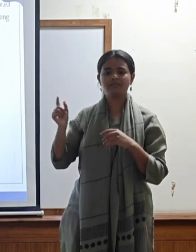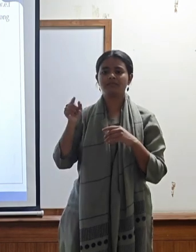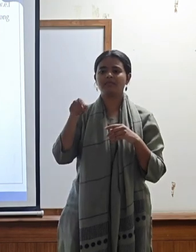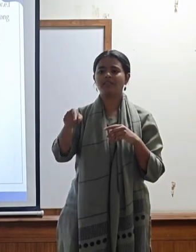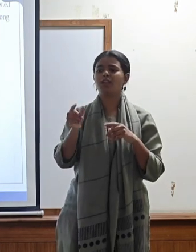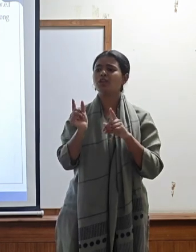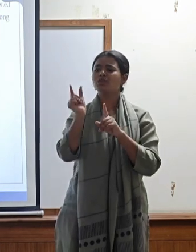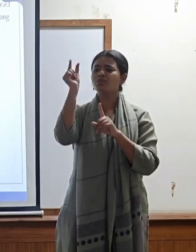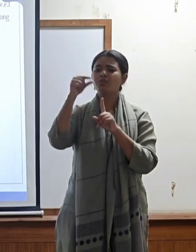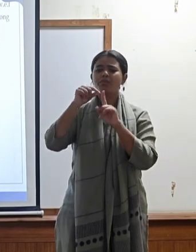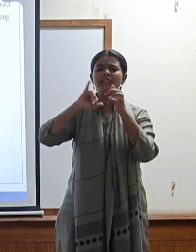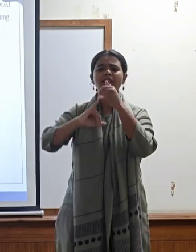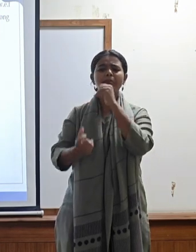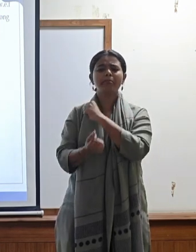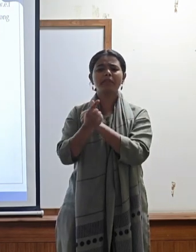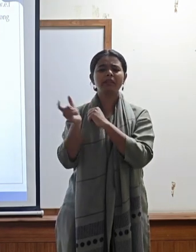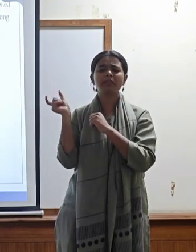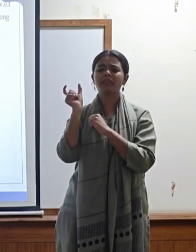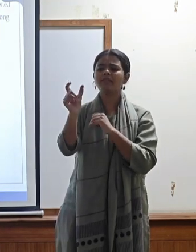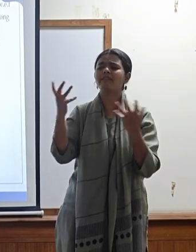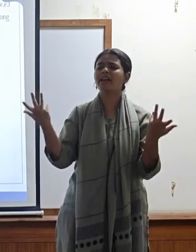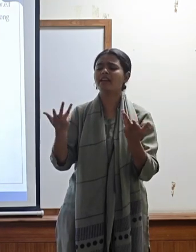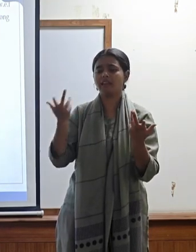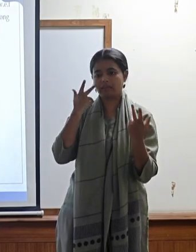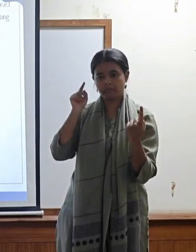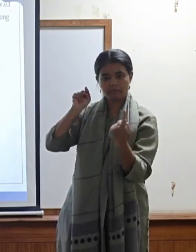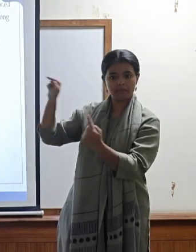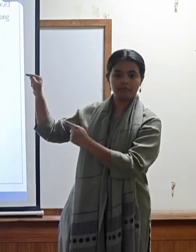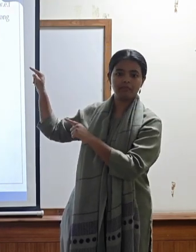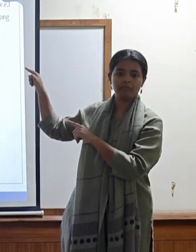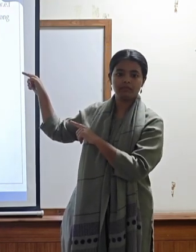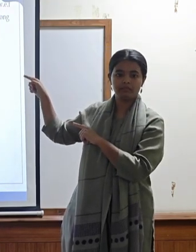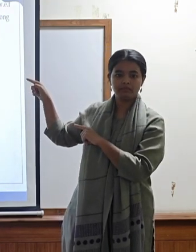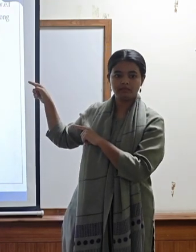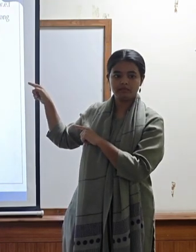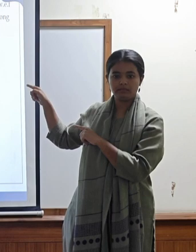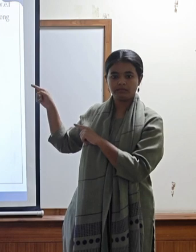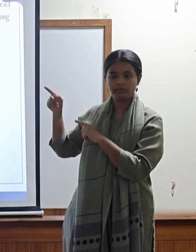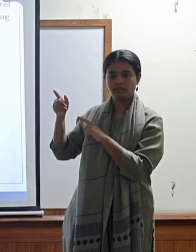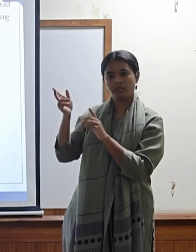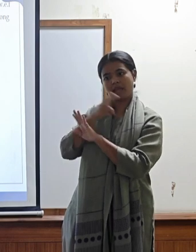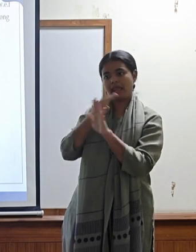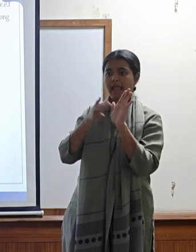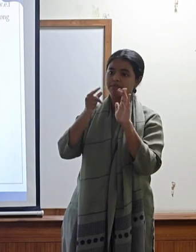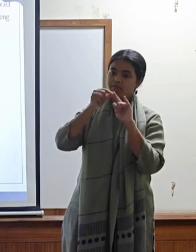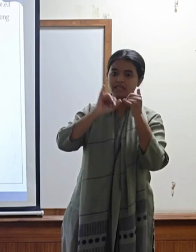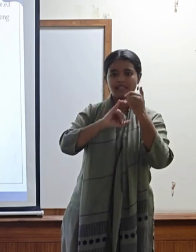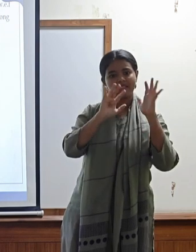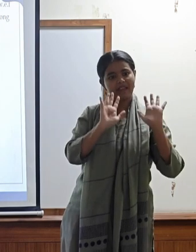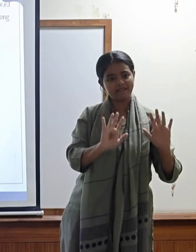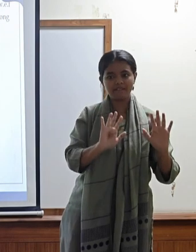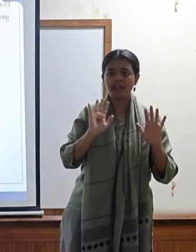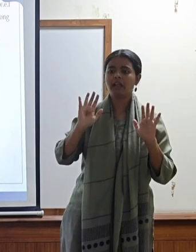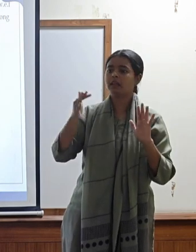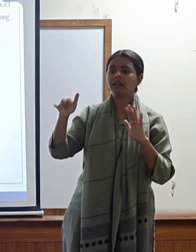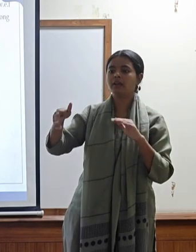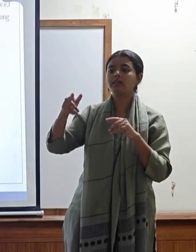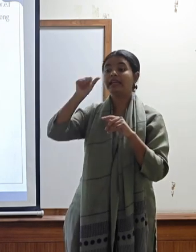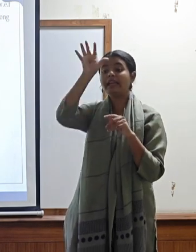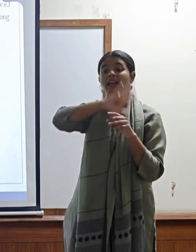picture. That is why UPS came, why Government of India launched UPS.